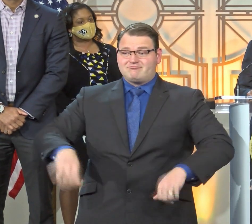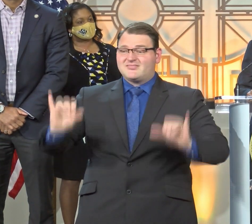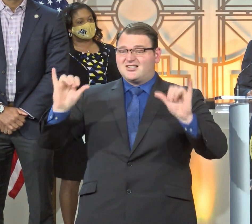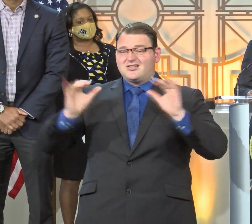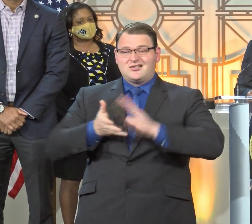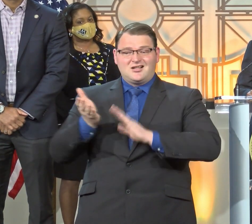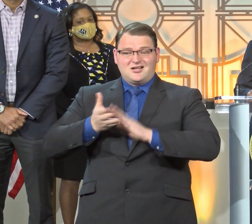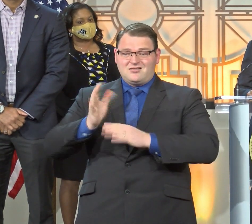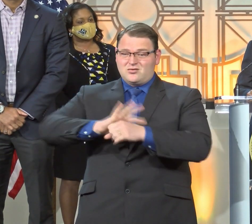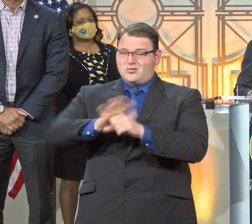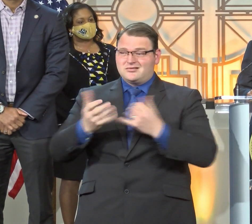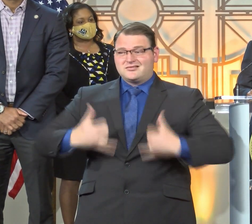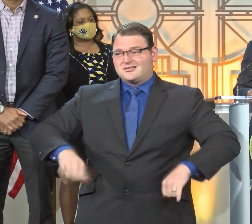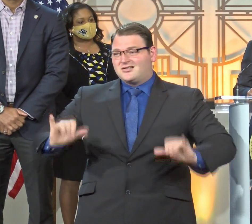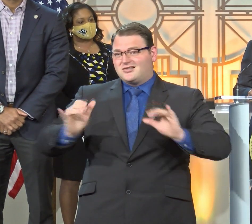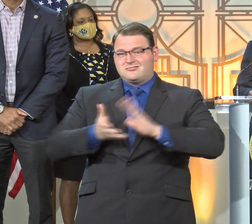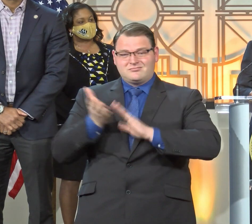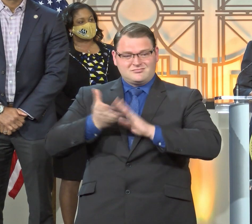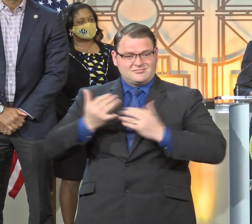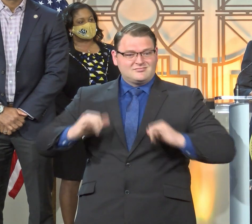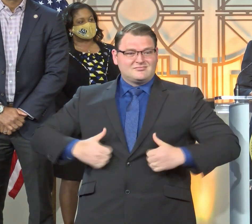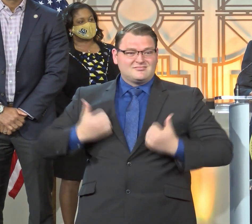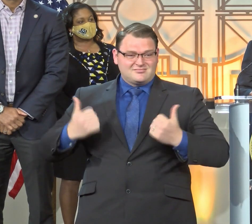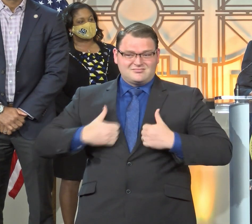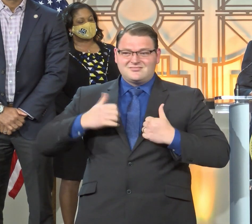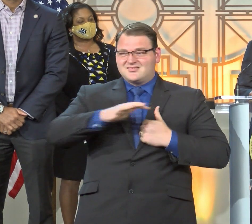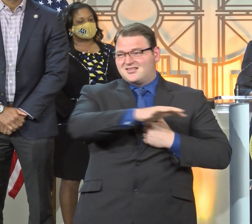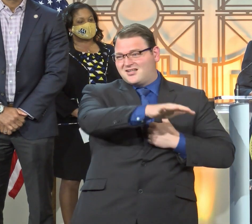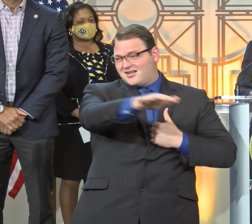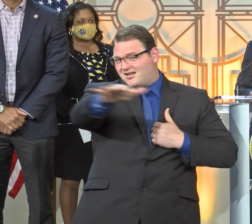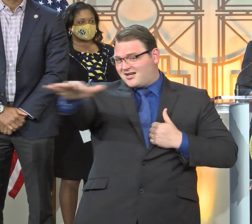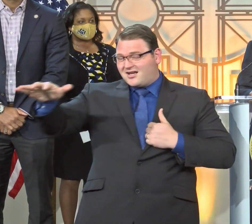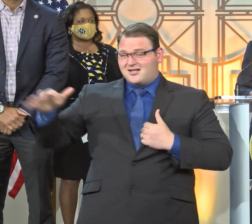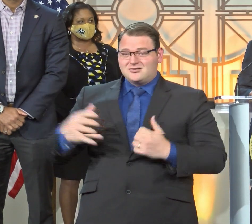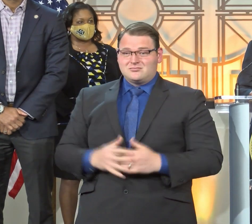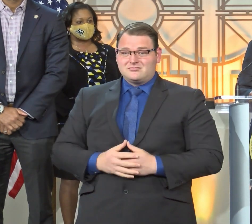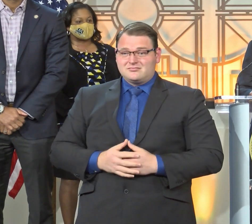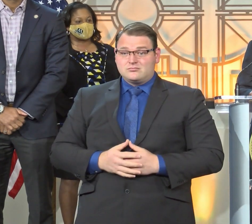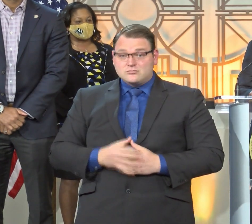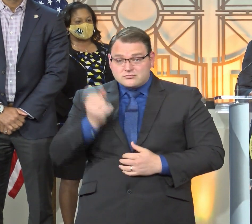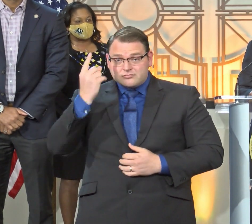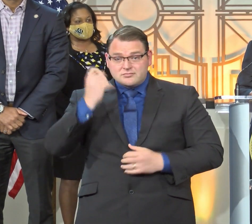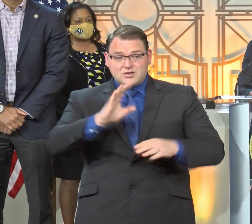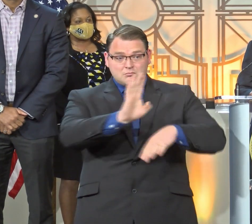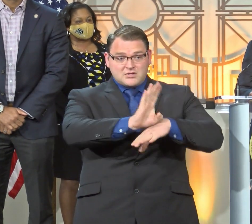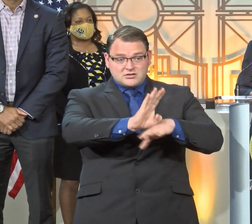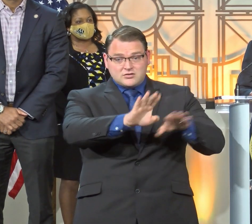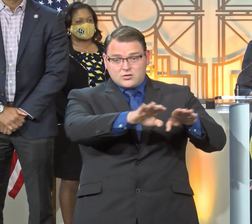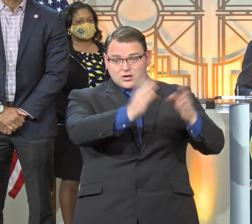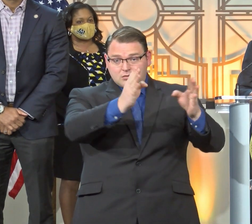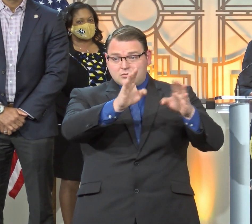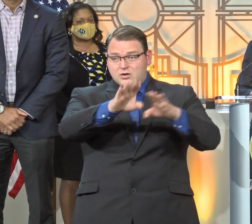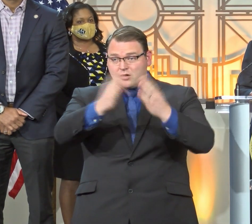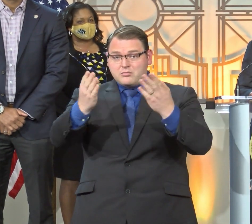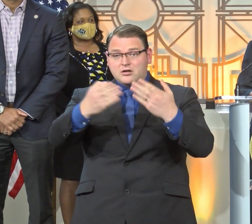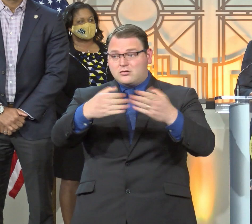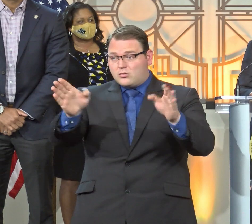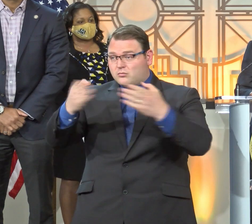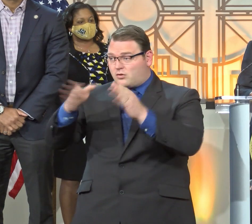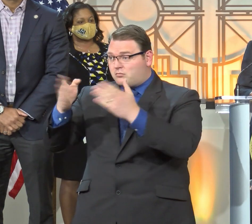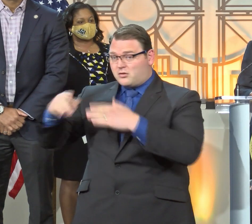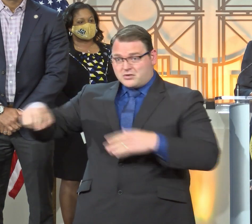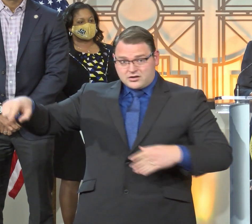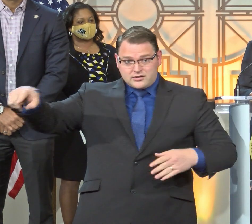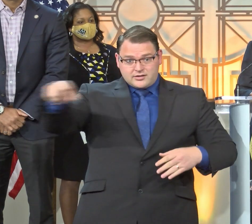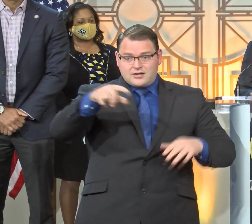our health and safety is not over just because more businesses are reopening. In fact, this is the time we need